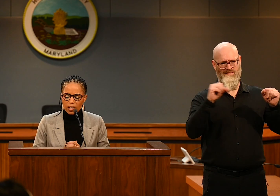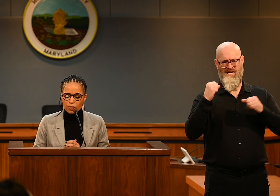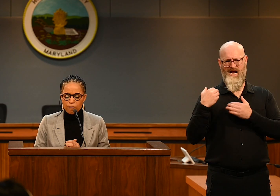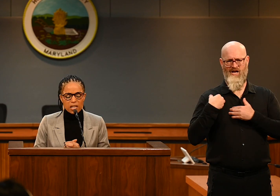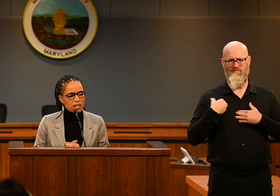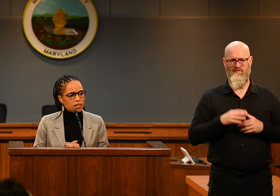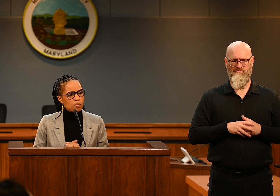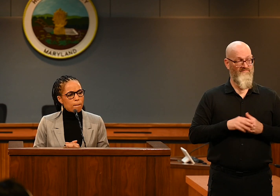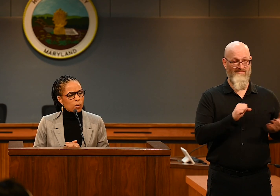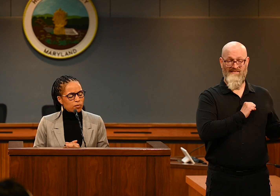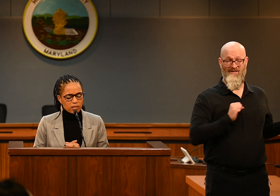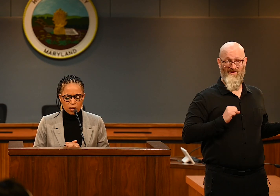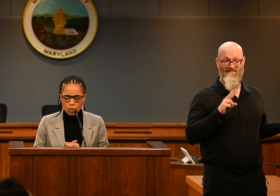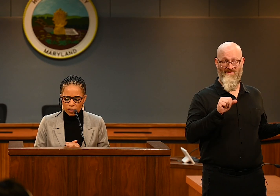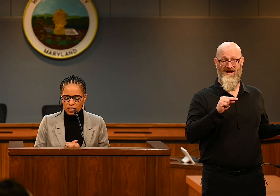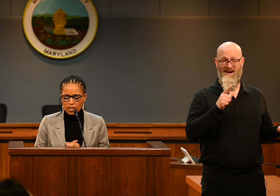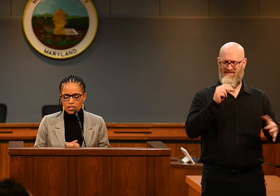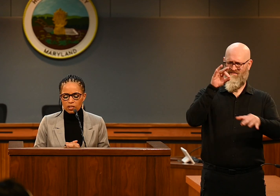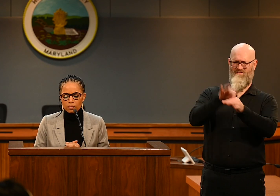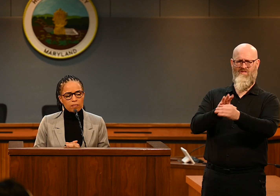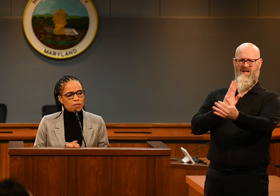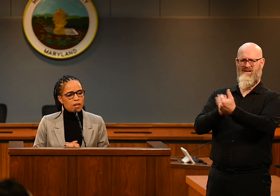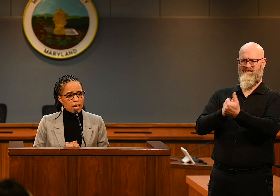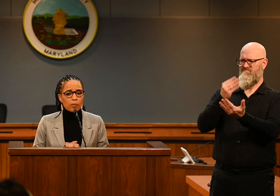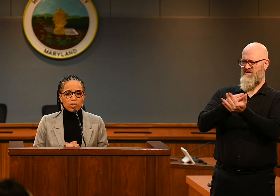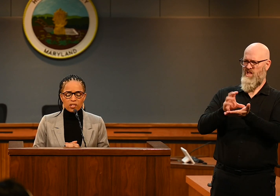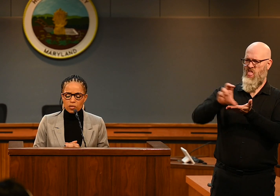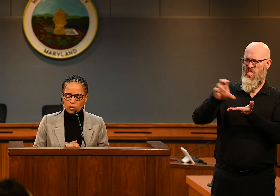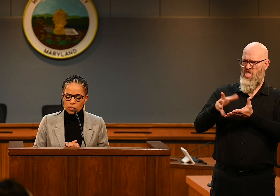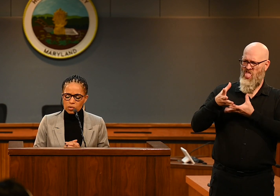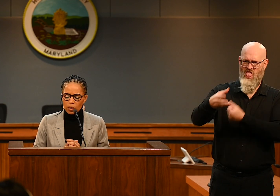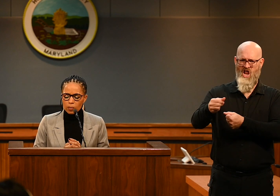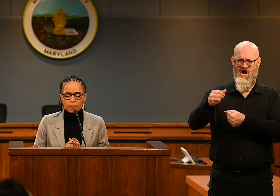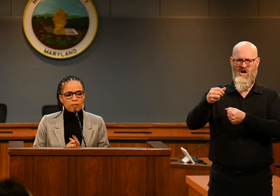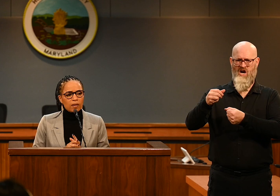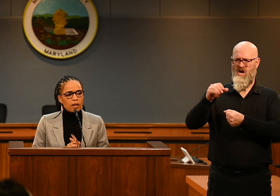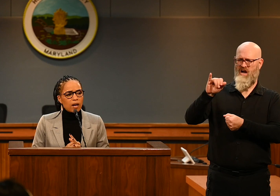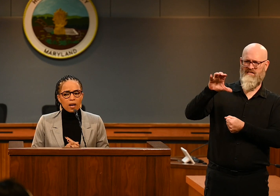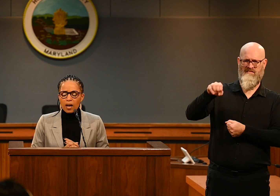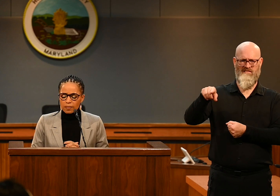voted against funding this murderous organization, and I will continue to do so.